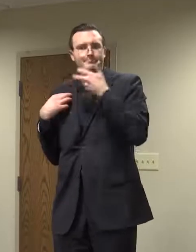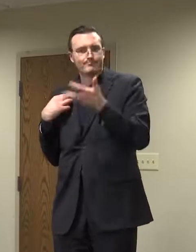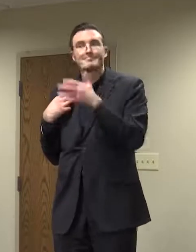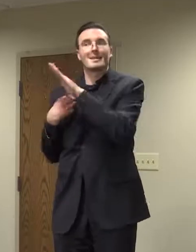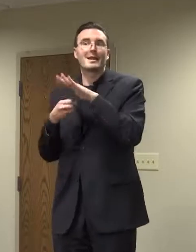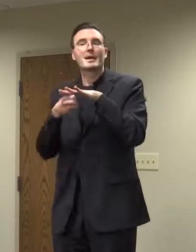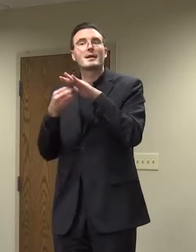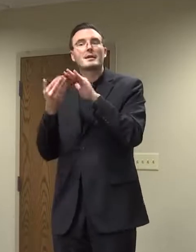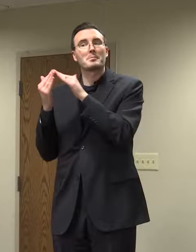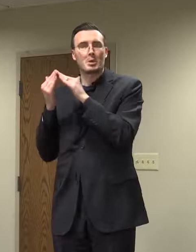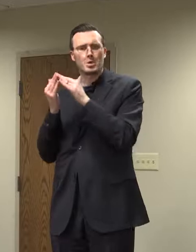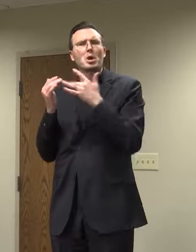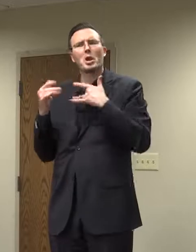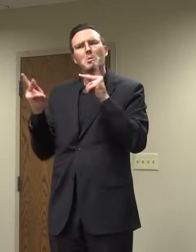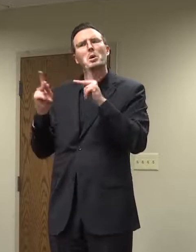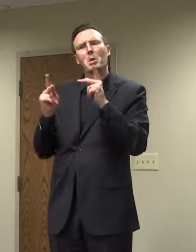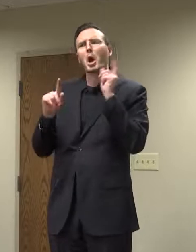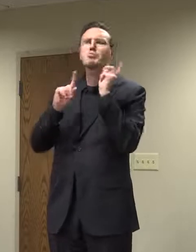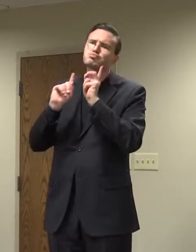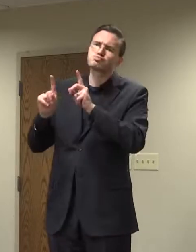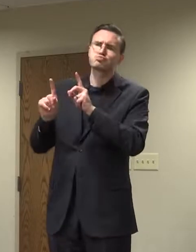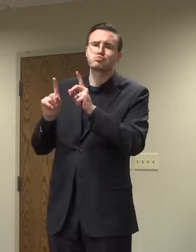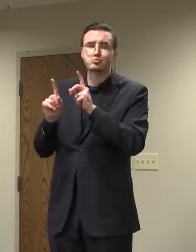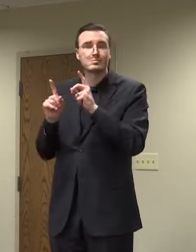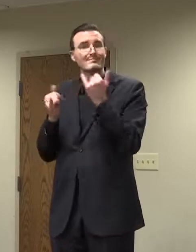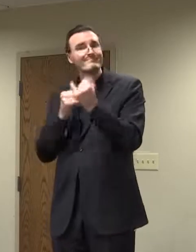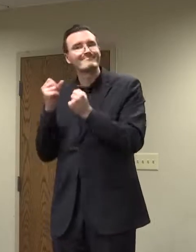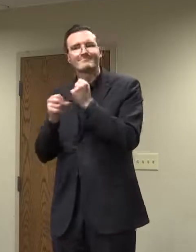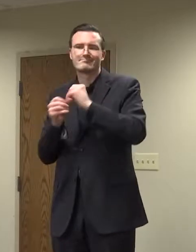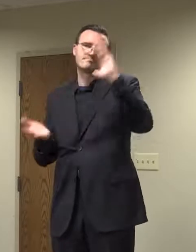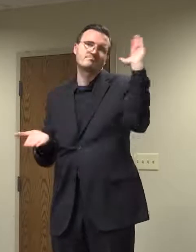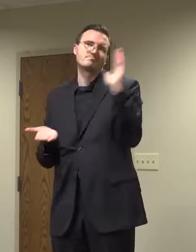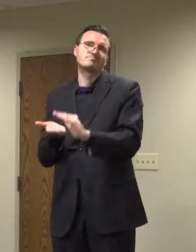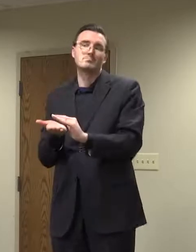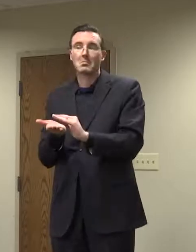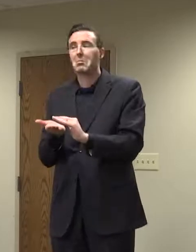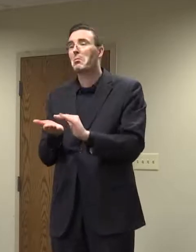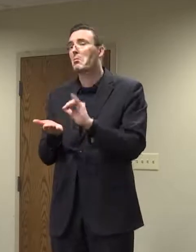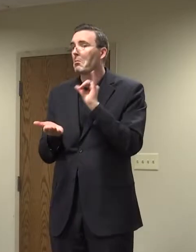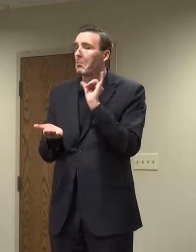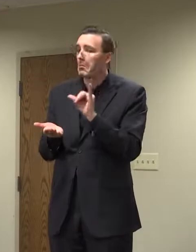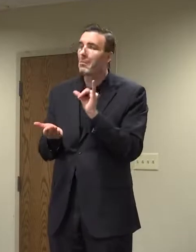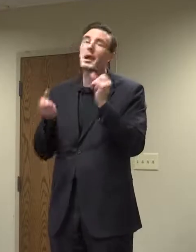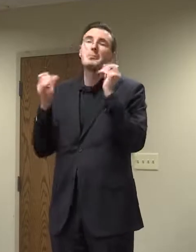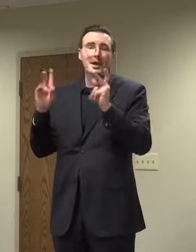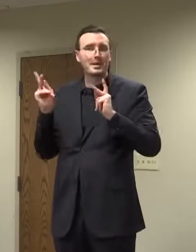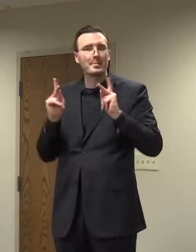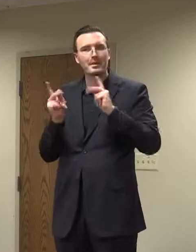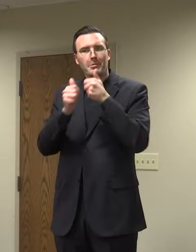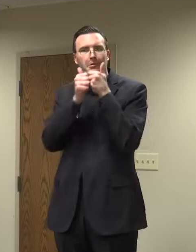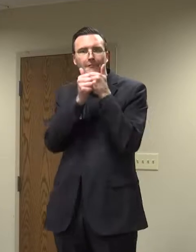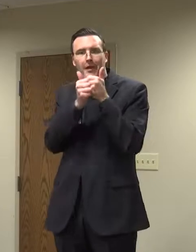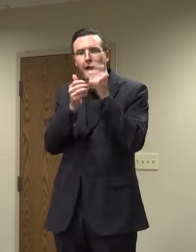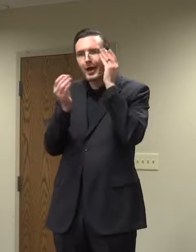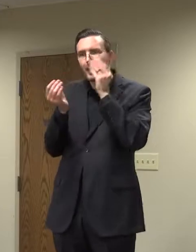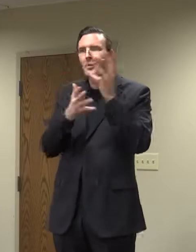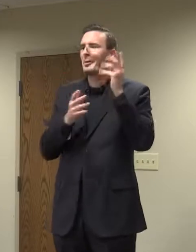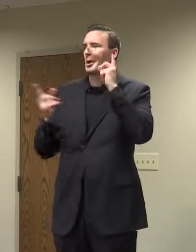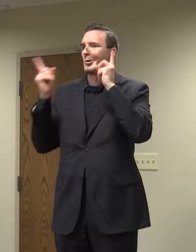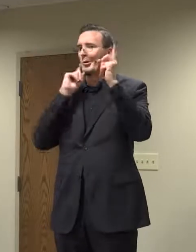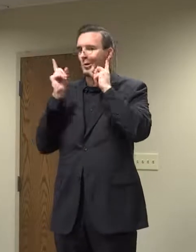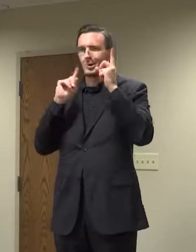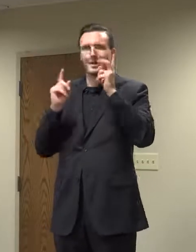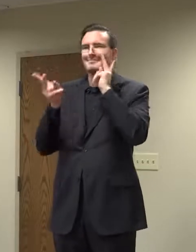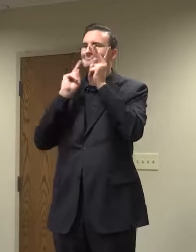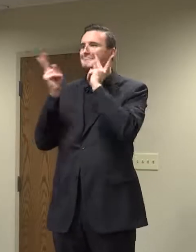less. And again, people maintaining social distancing, following the guidance. I think there was a lot of creativity going on with shoots on second floors